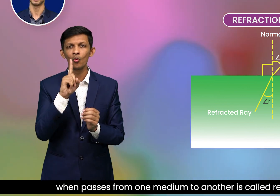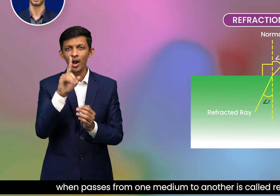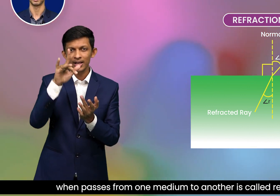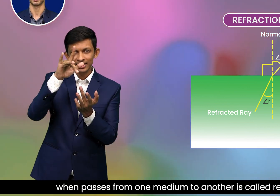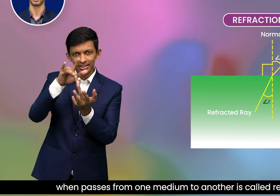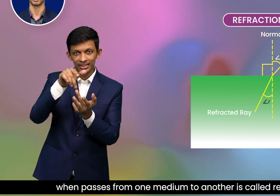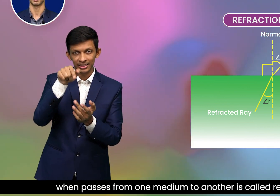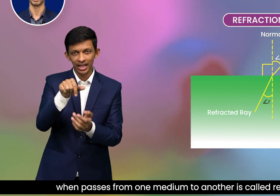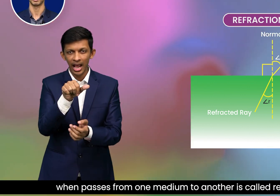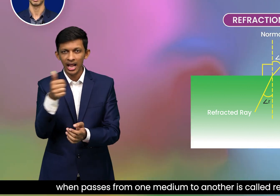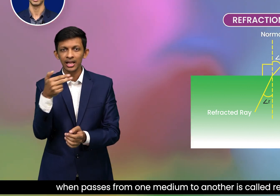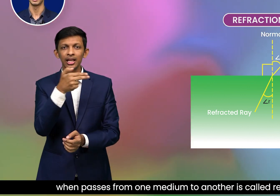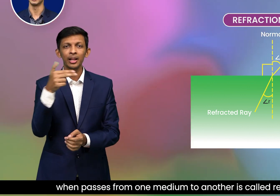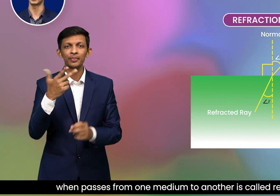another